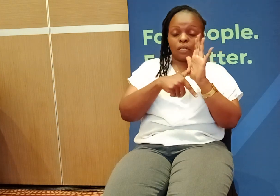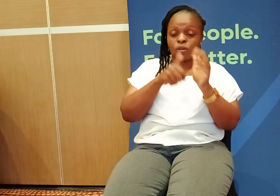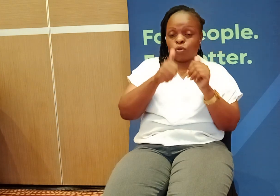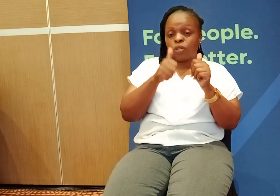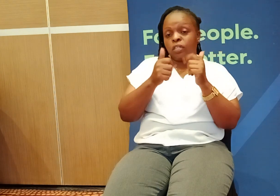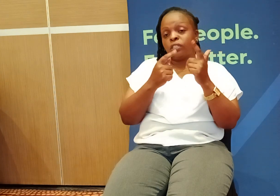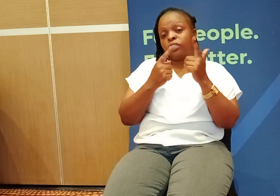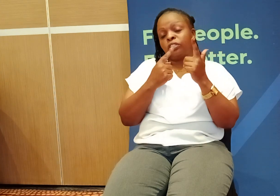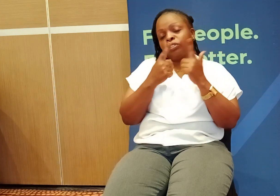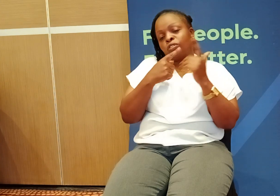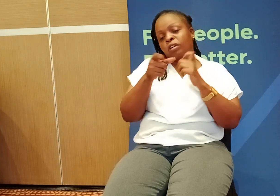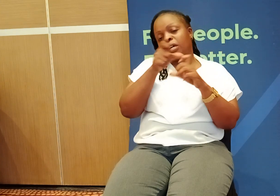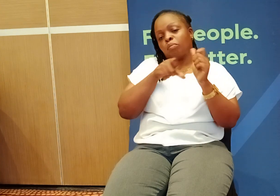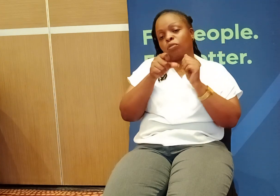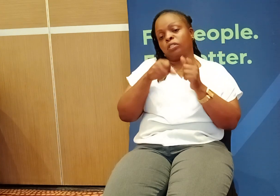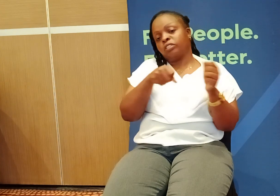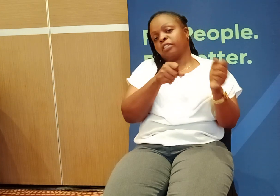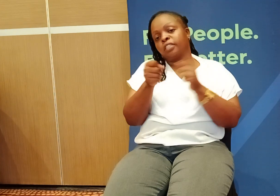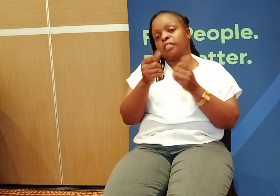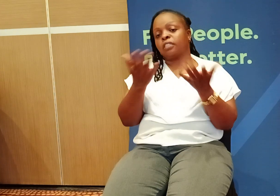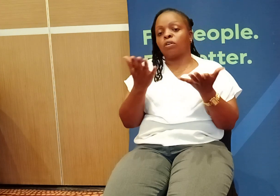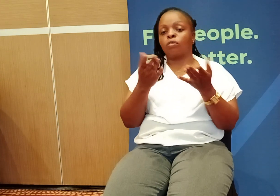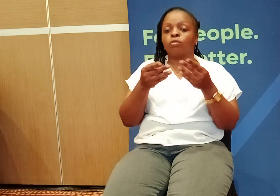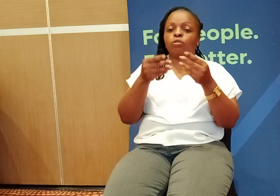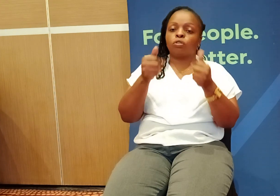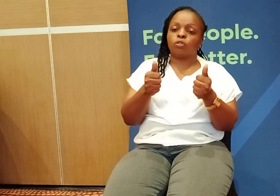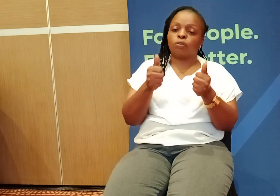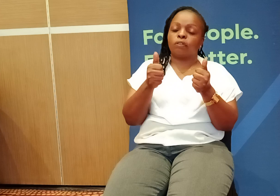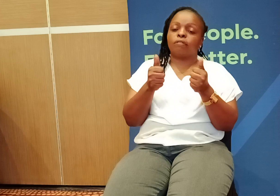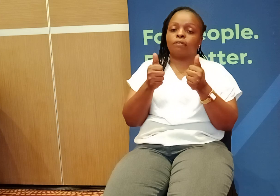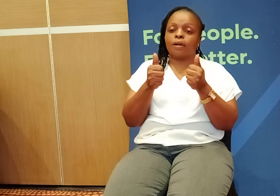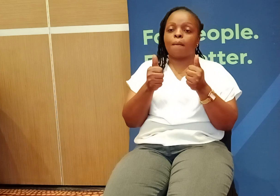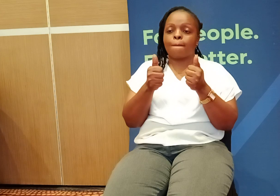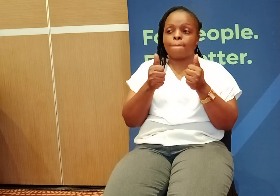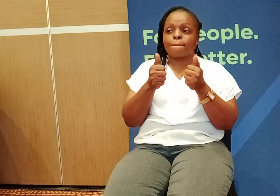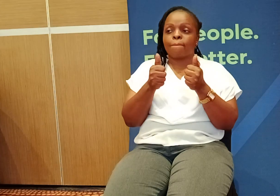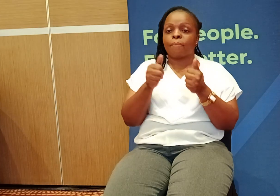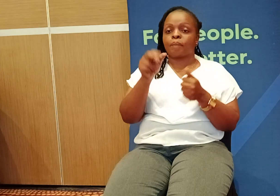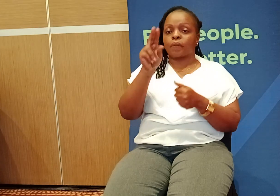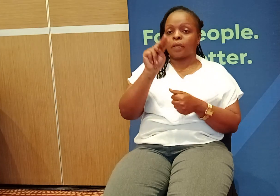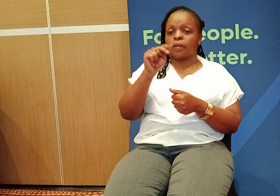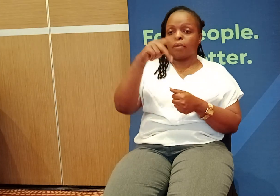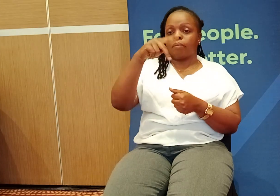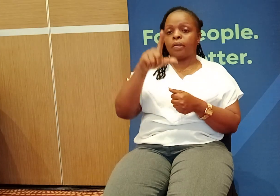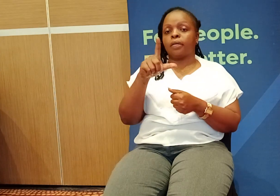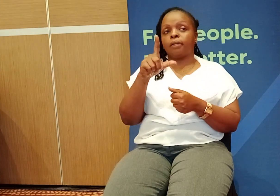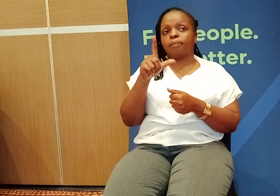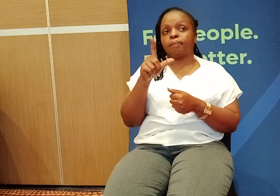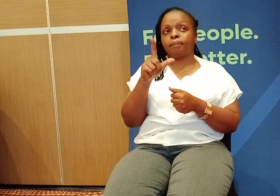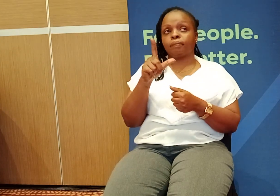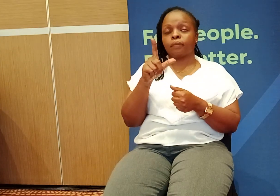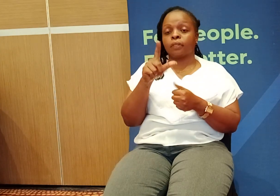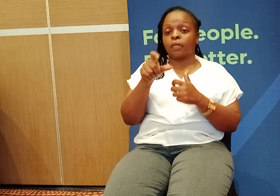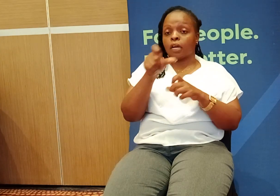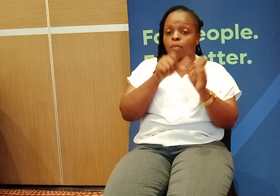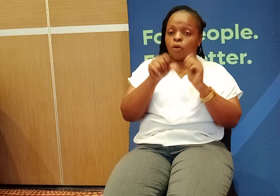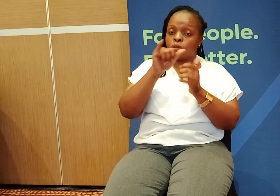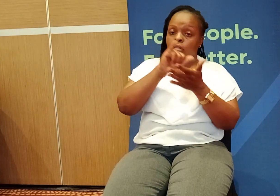our strategy on how to deal with NPL. Of that growth, which is